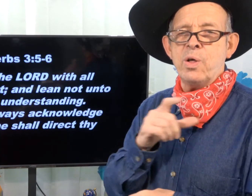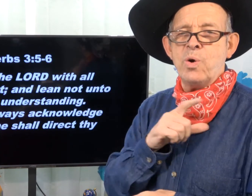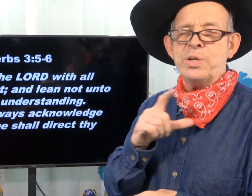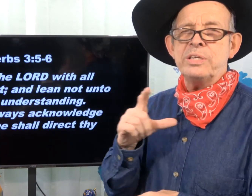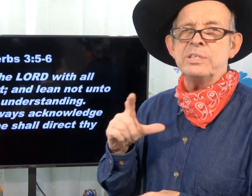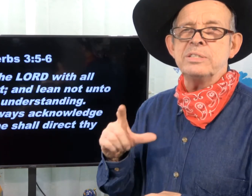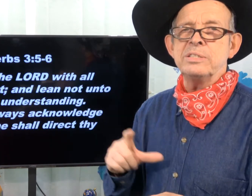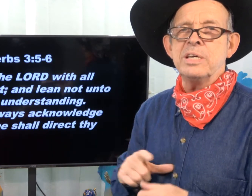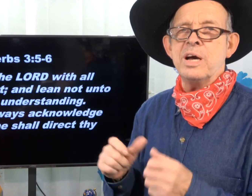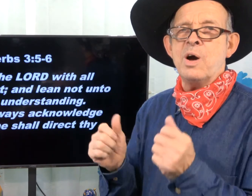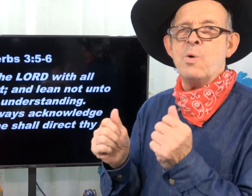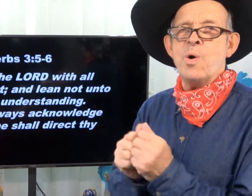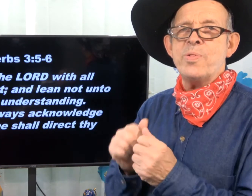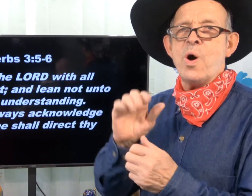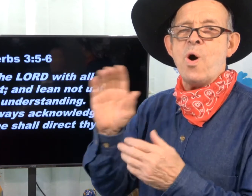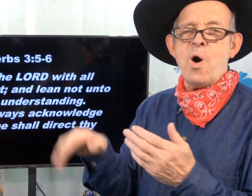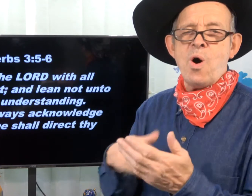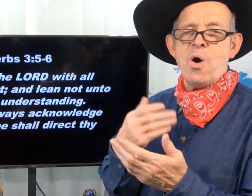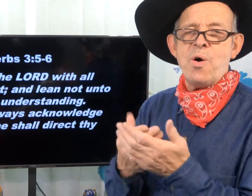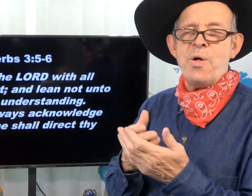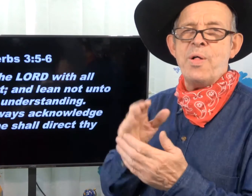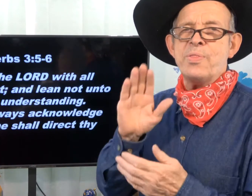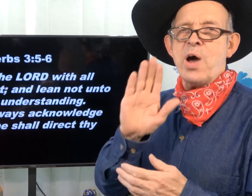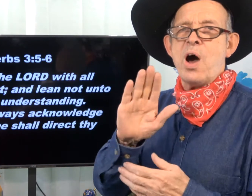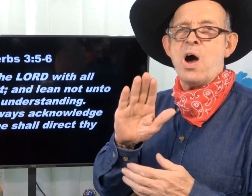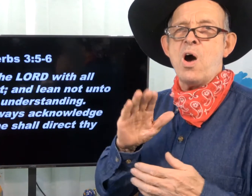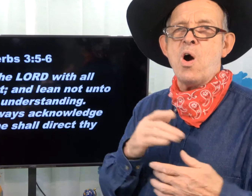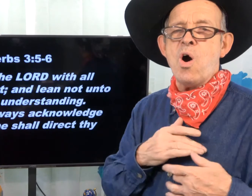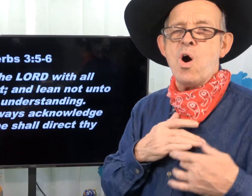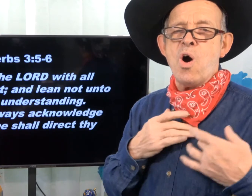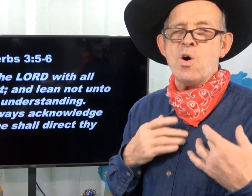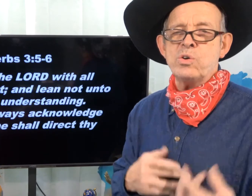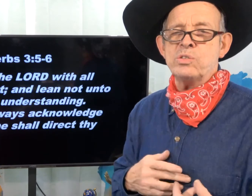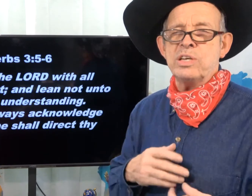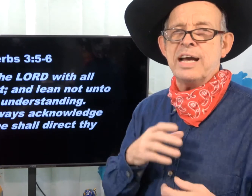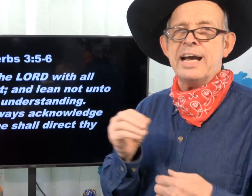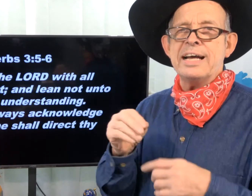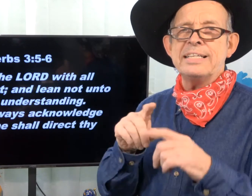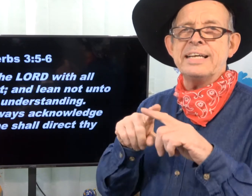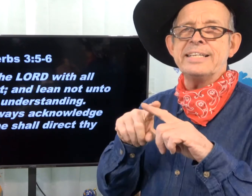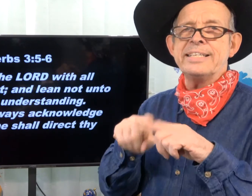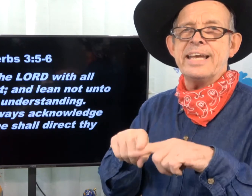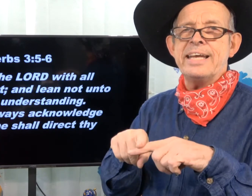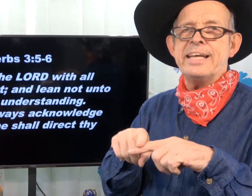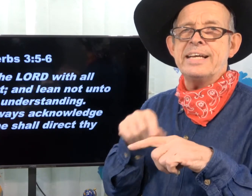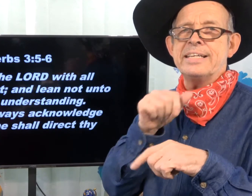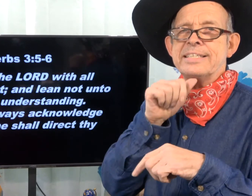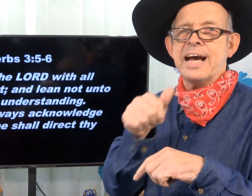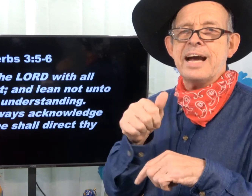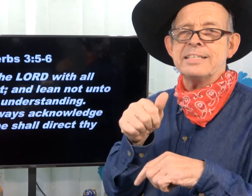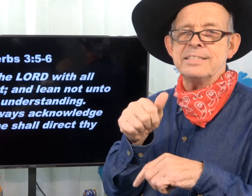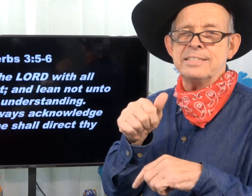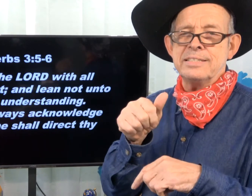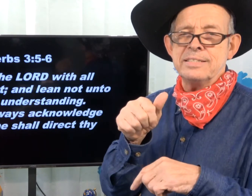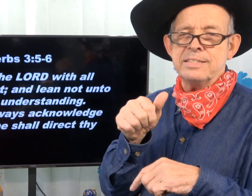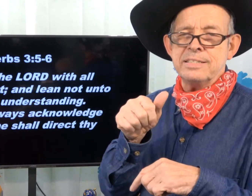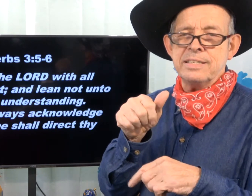Lord with all thy heart and lean not